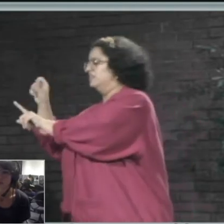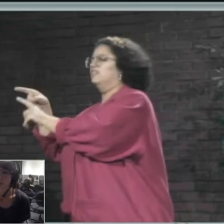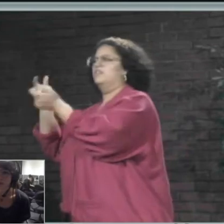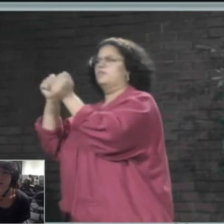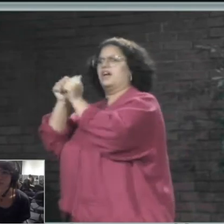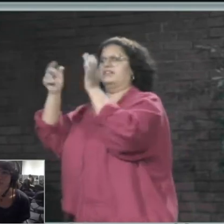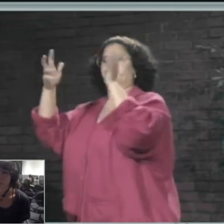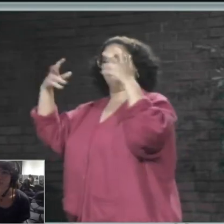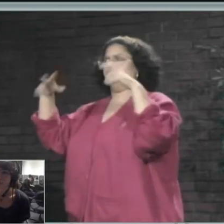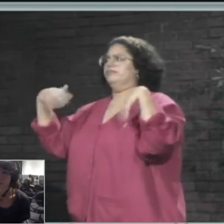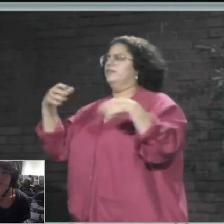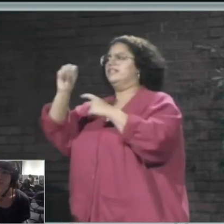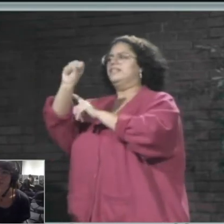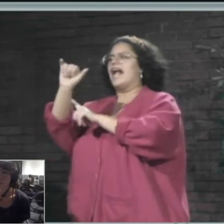things.